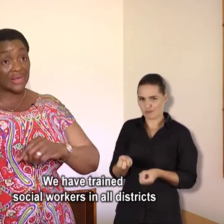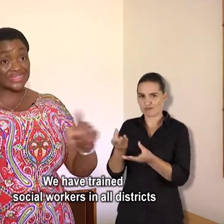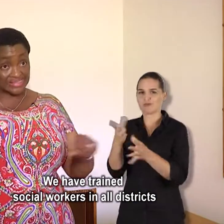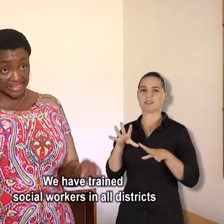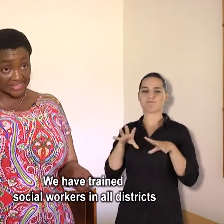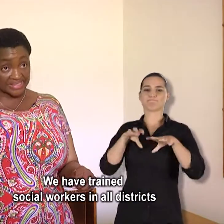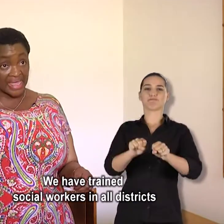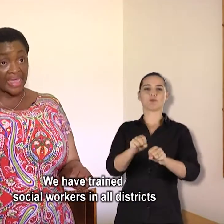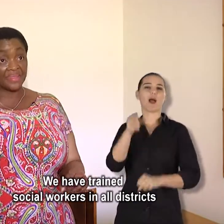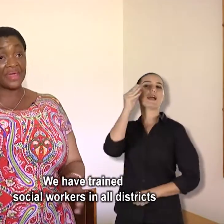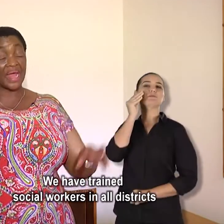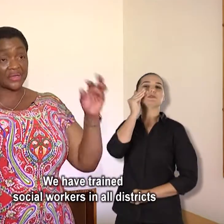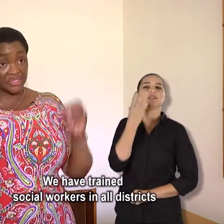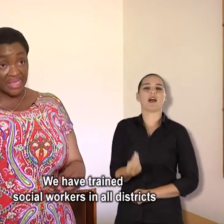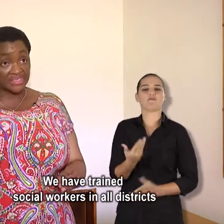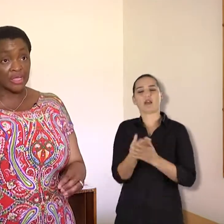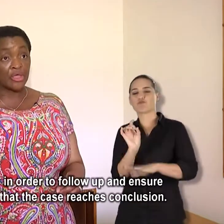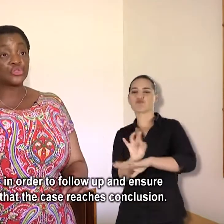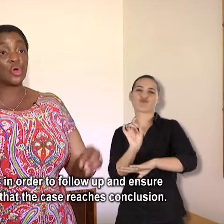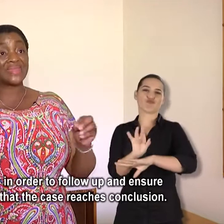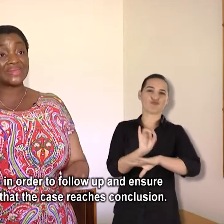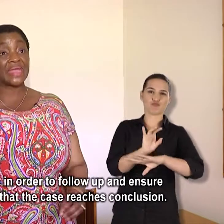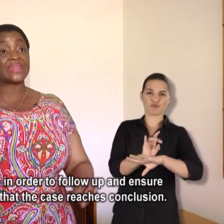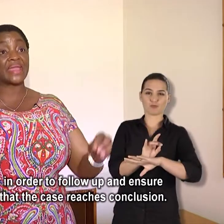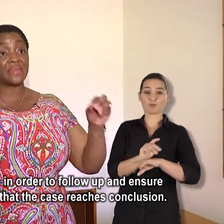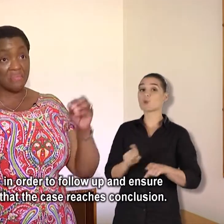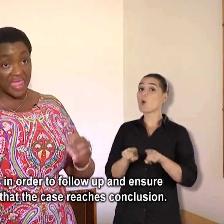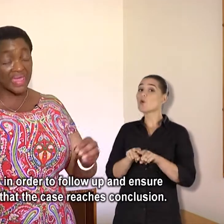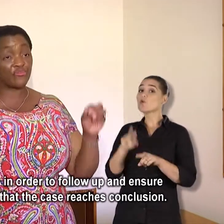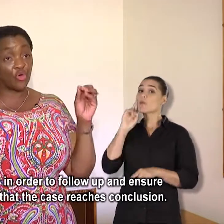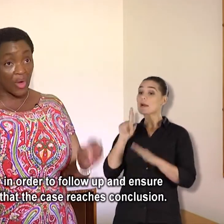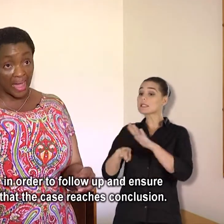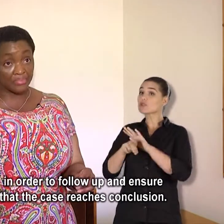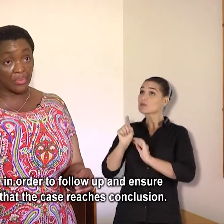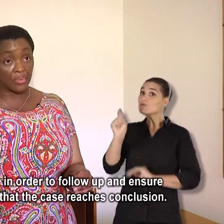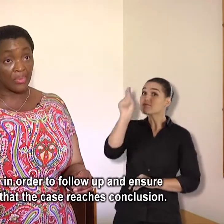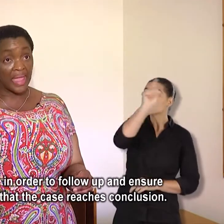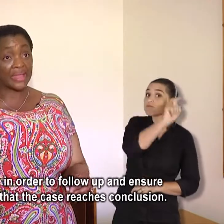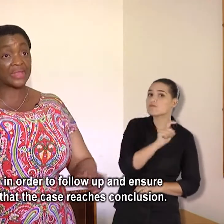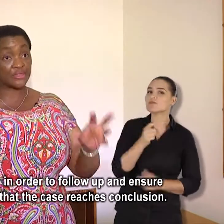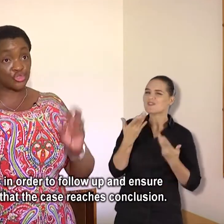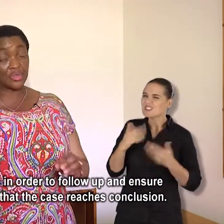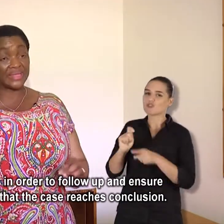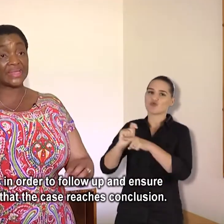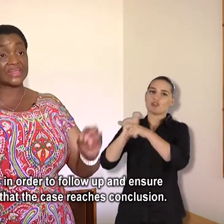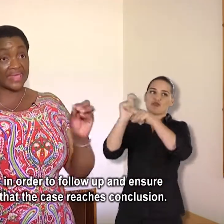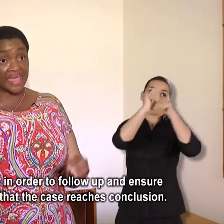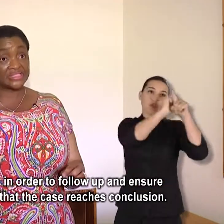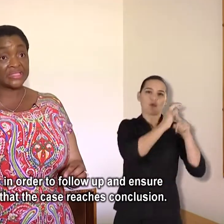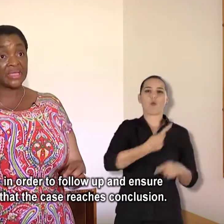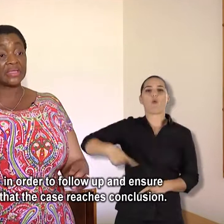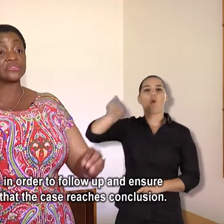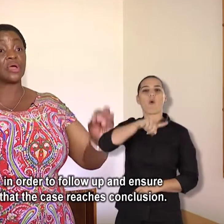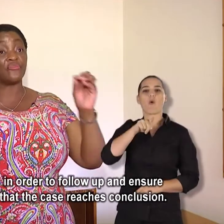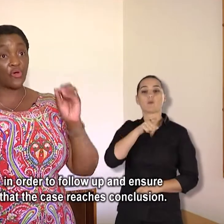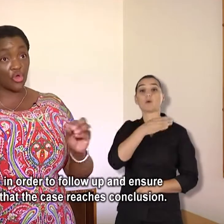in all districts that are trained so that they can make a follow-up and ensure that the